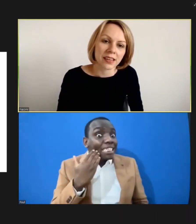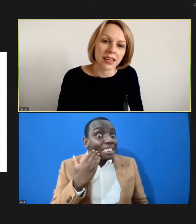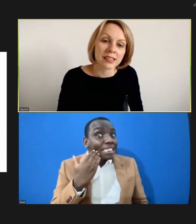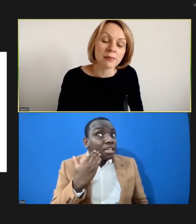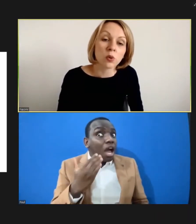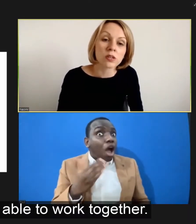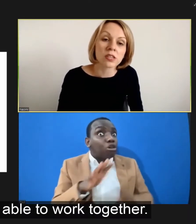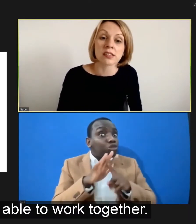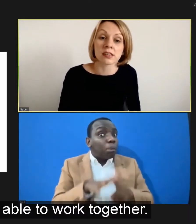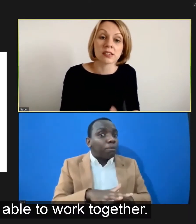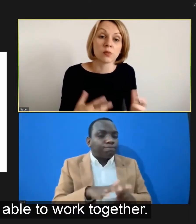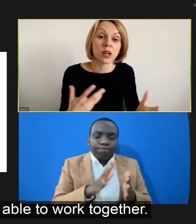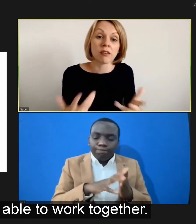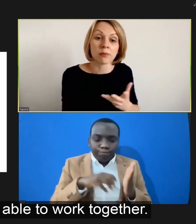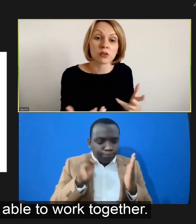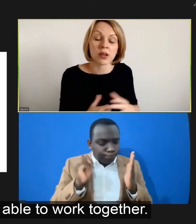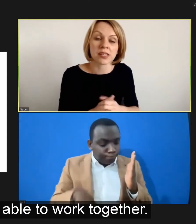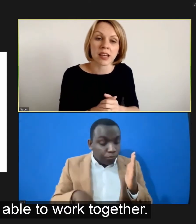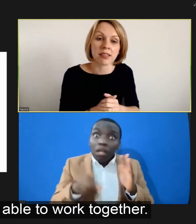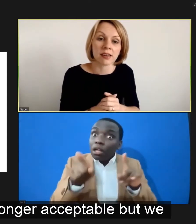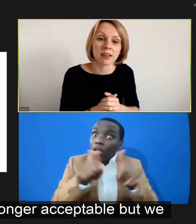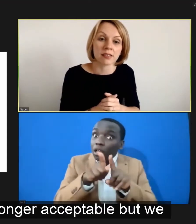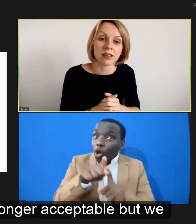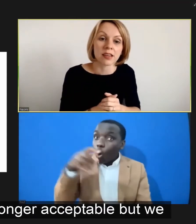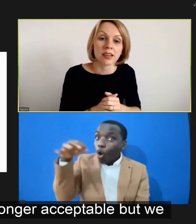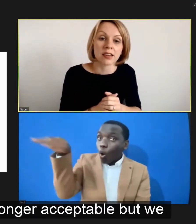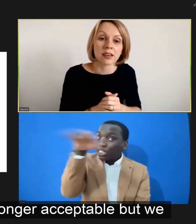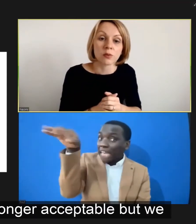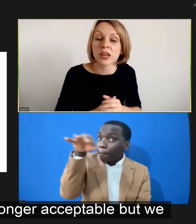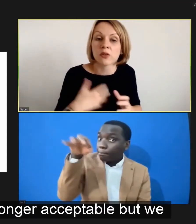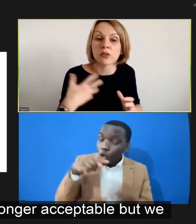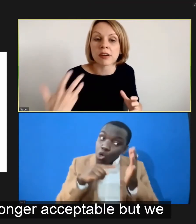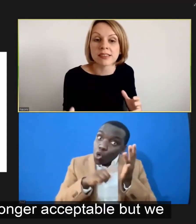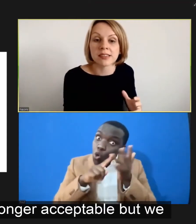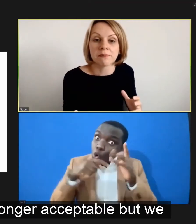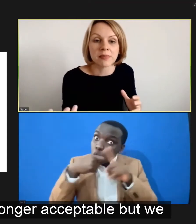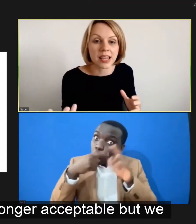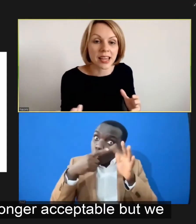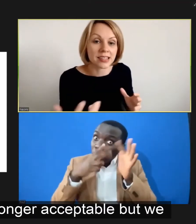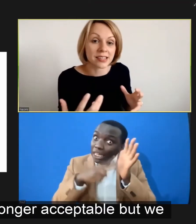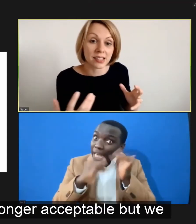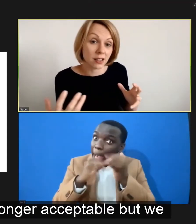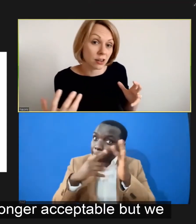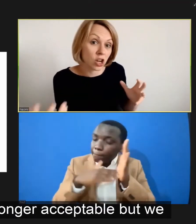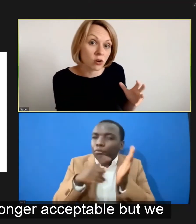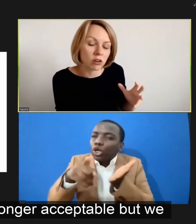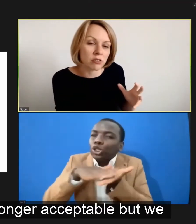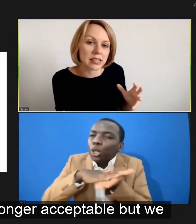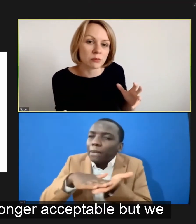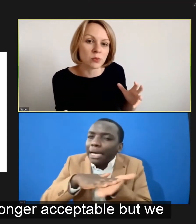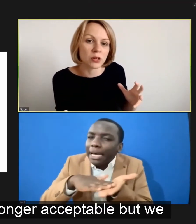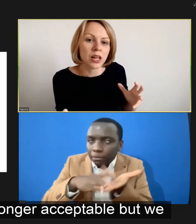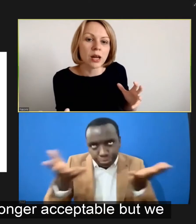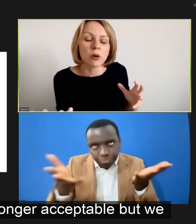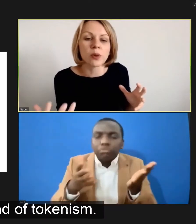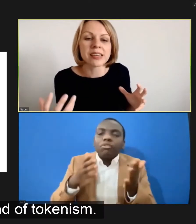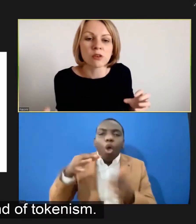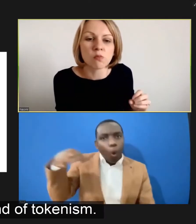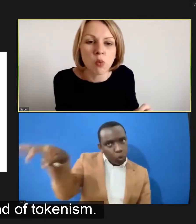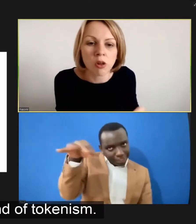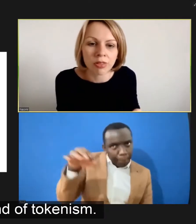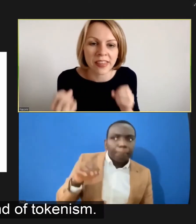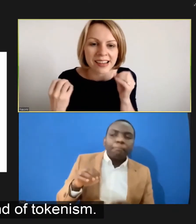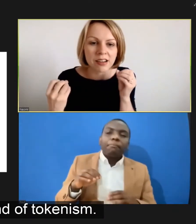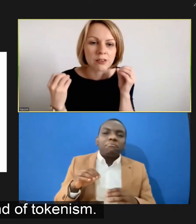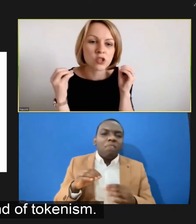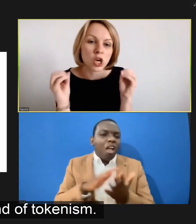It's important that we are able to work together. We know that racism is no longer acceptable, but we don't want